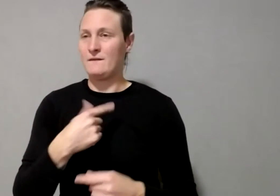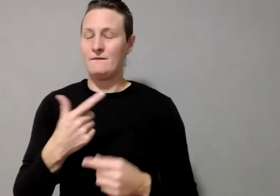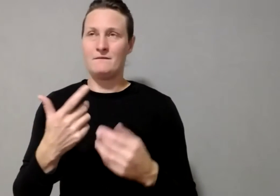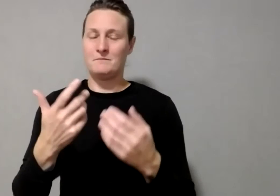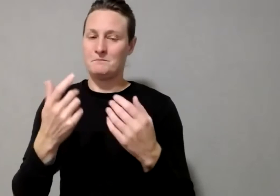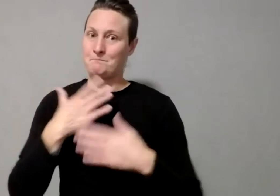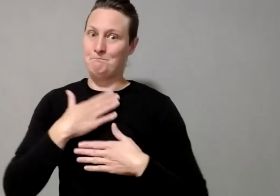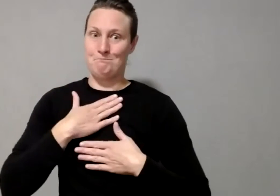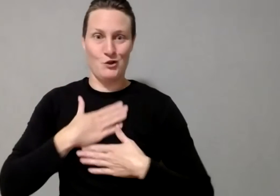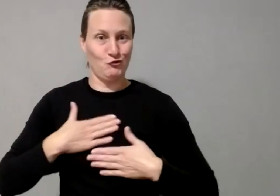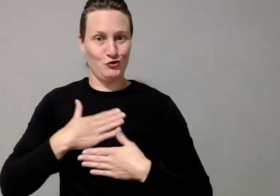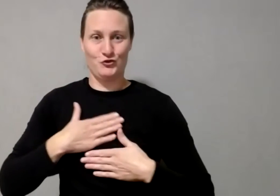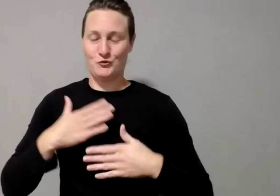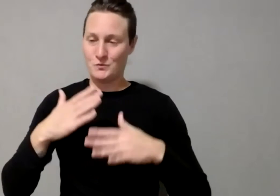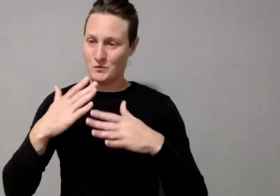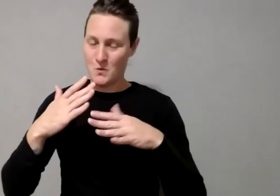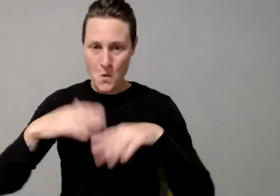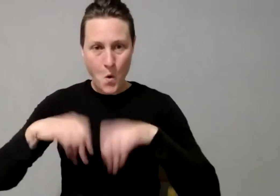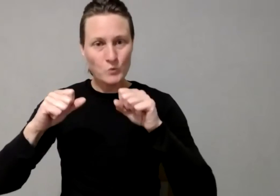since 2014.